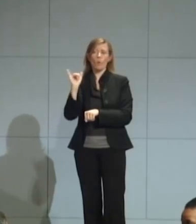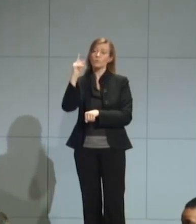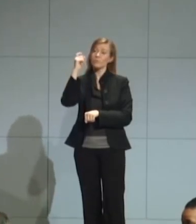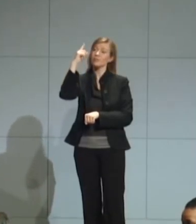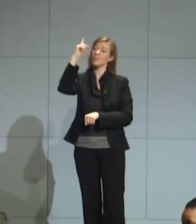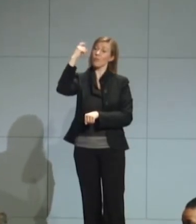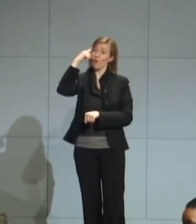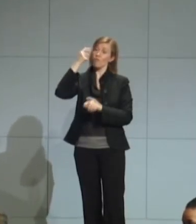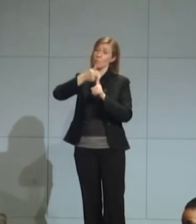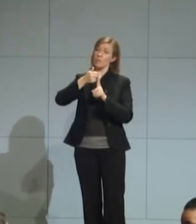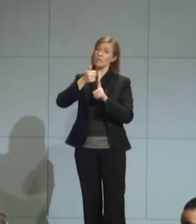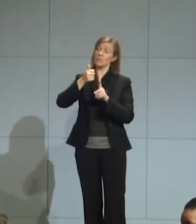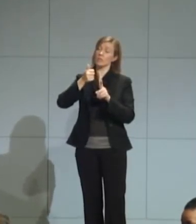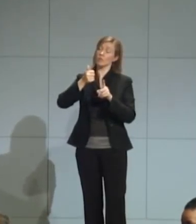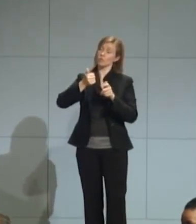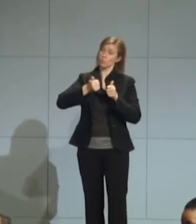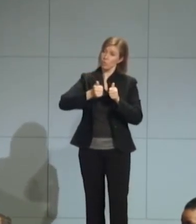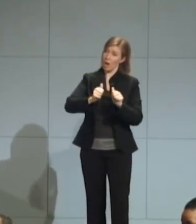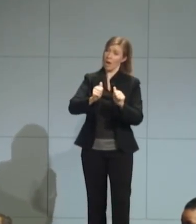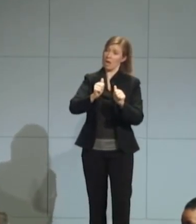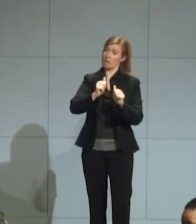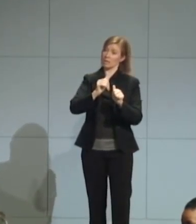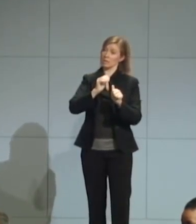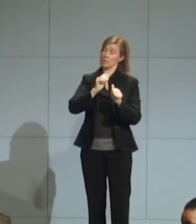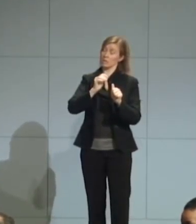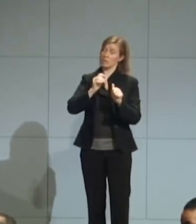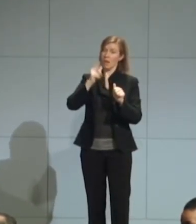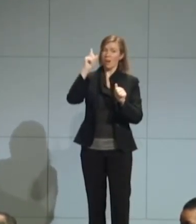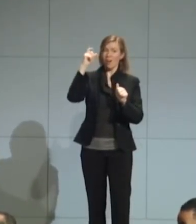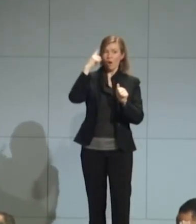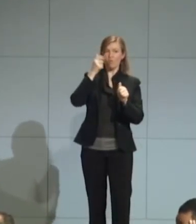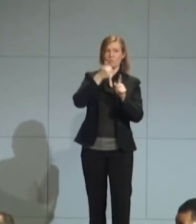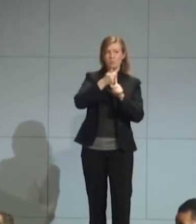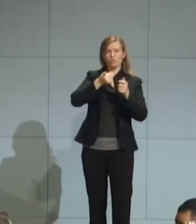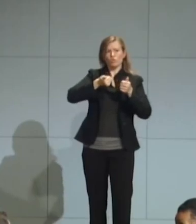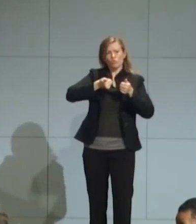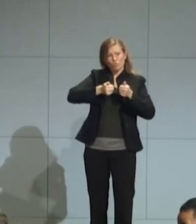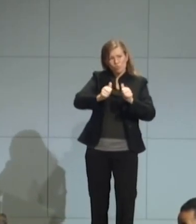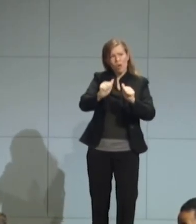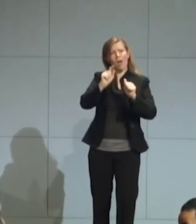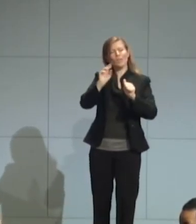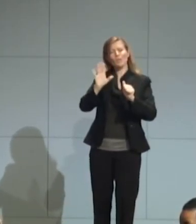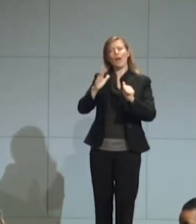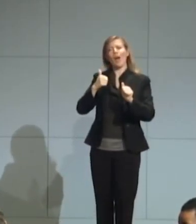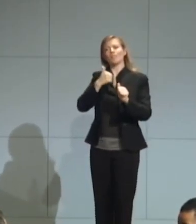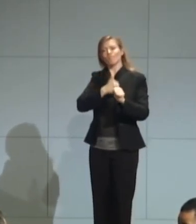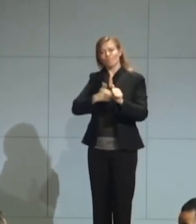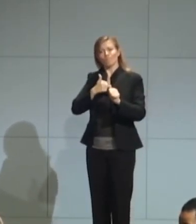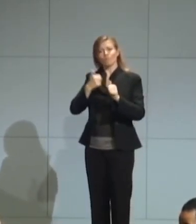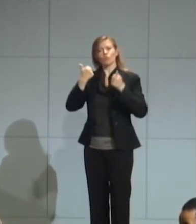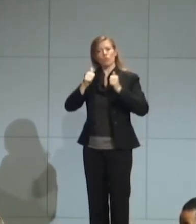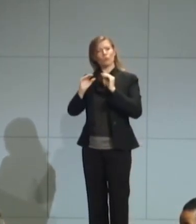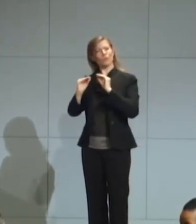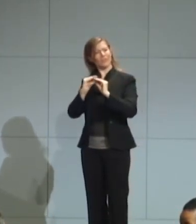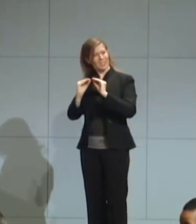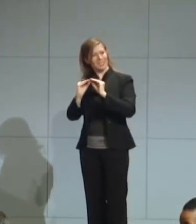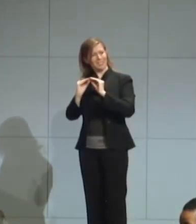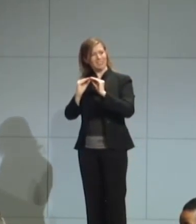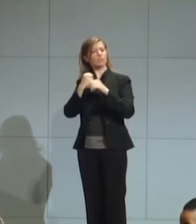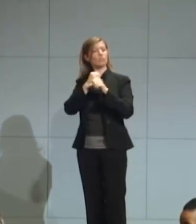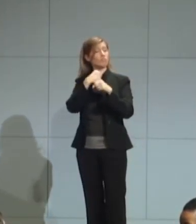So over time, that first, that second, that third American generation was able to give to its children